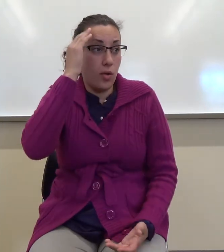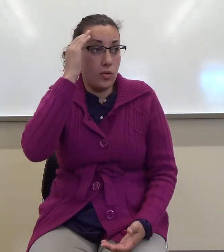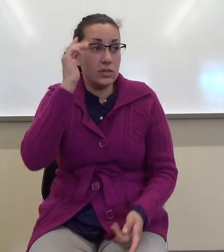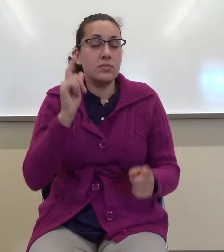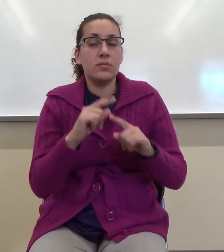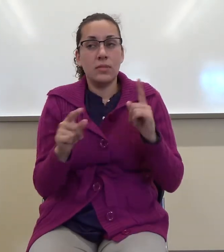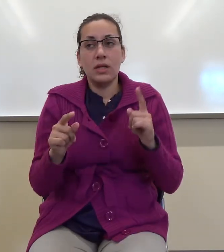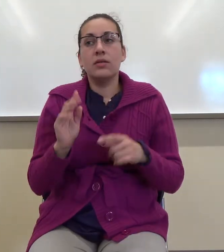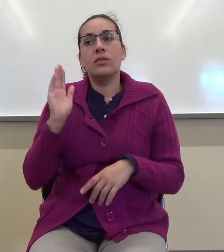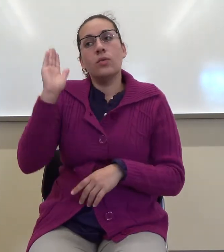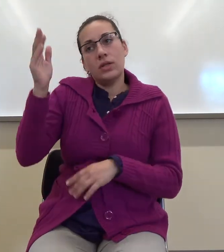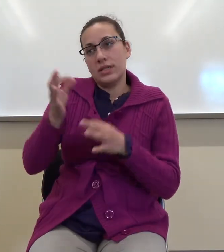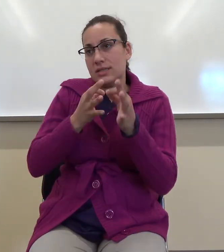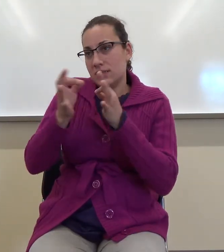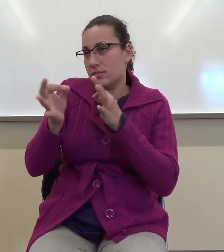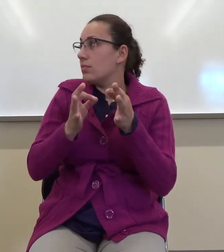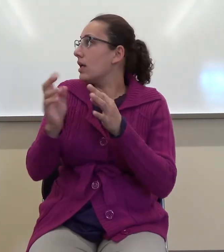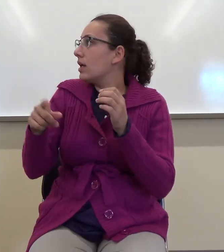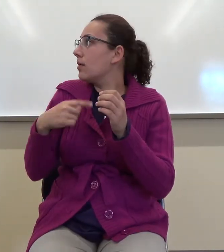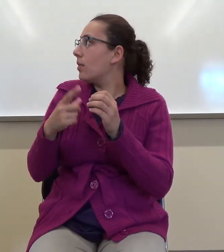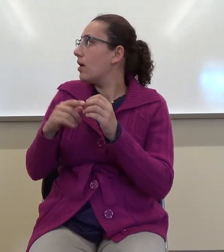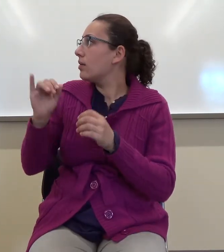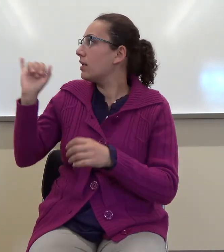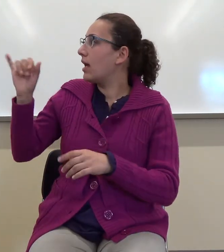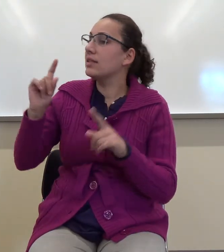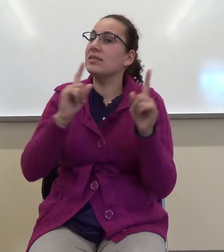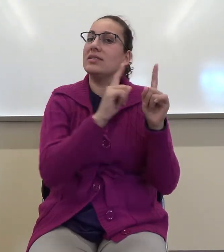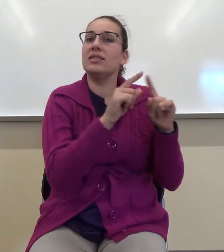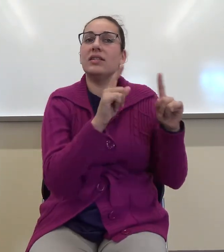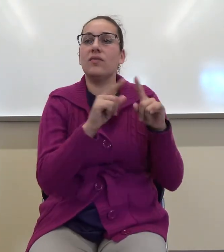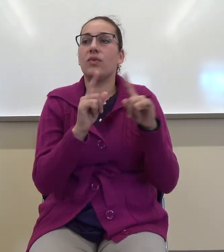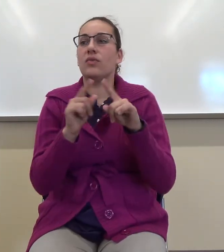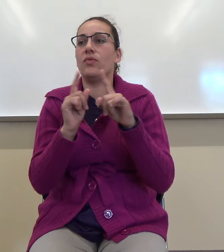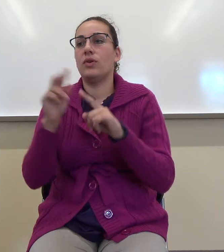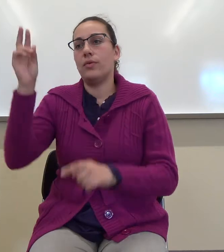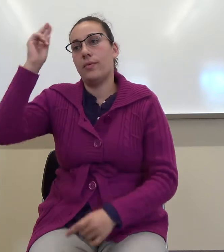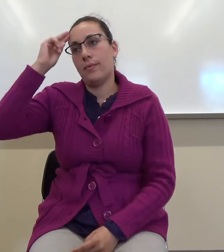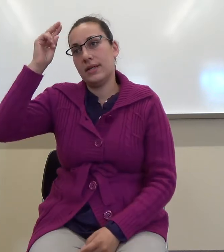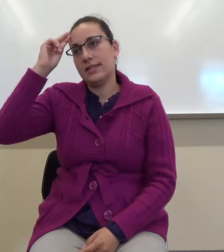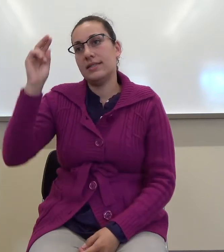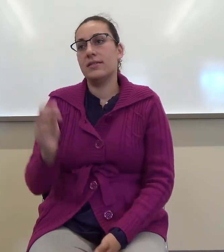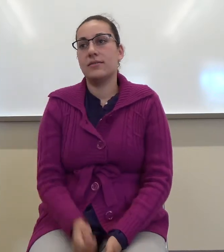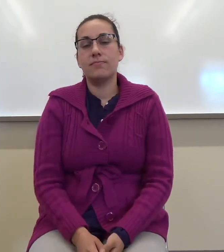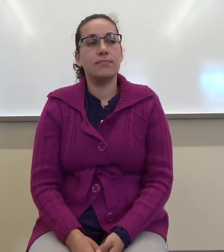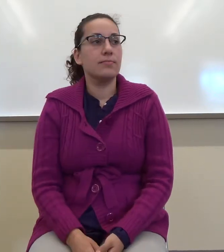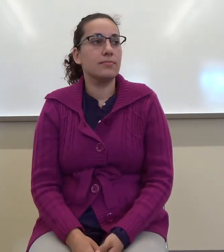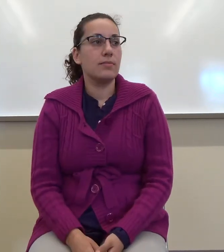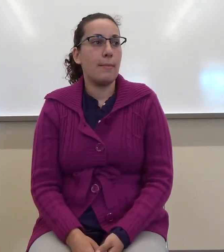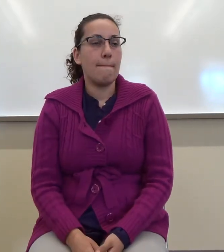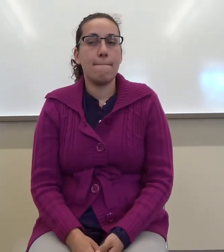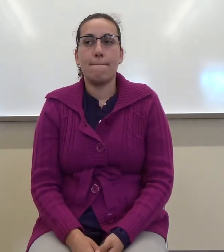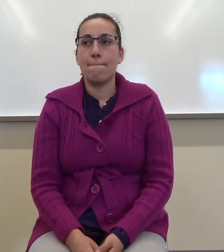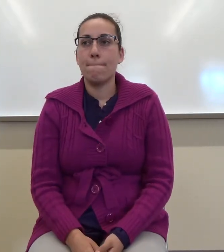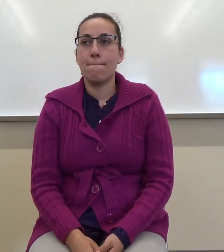about this. Here is our, right, word that indicates there's going to be a